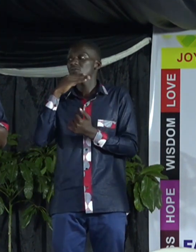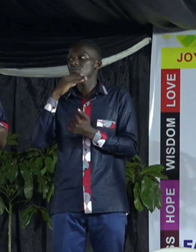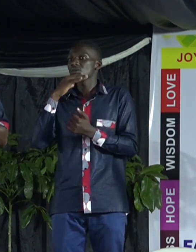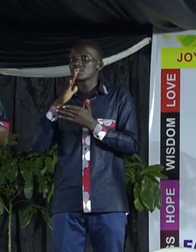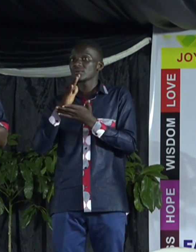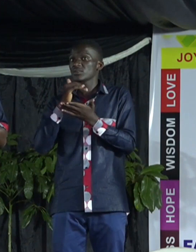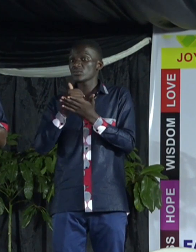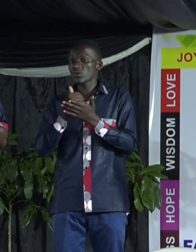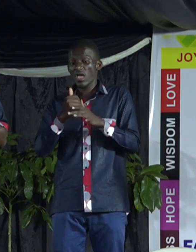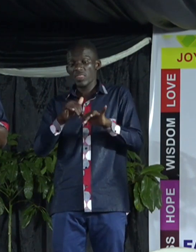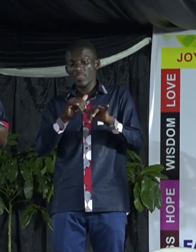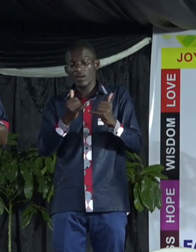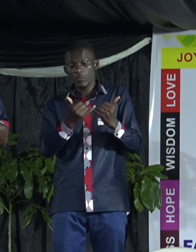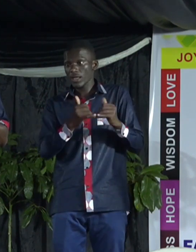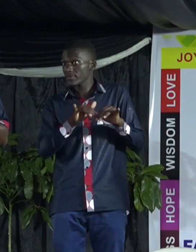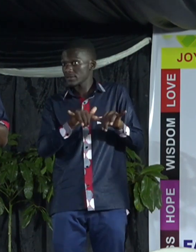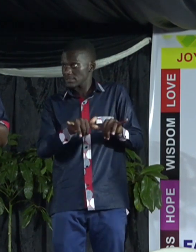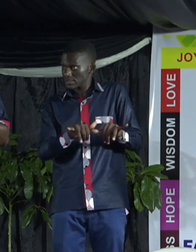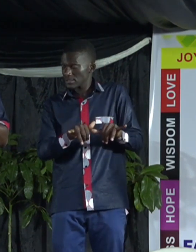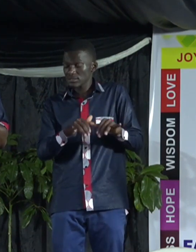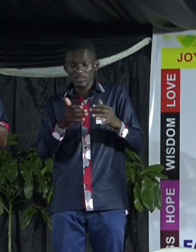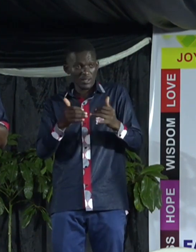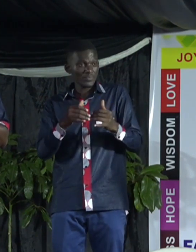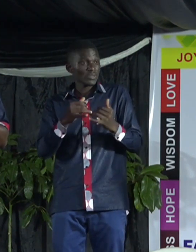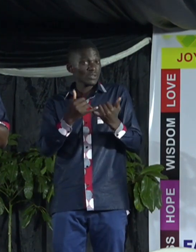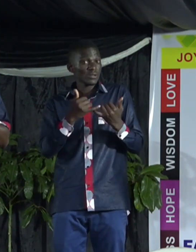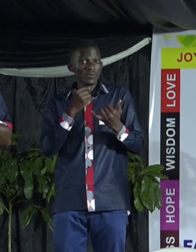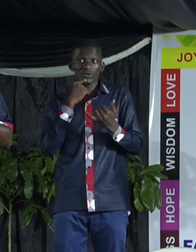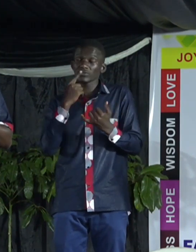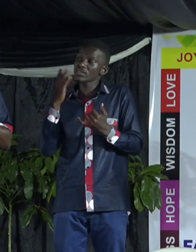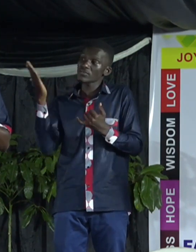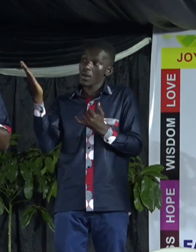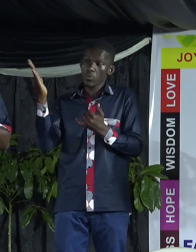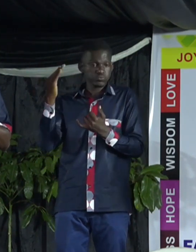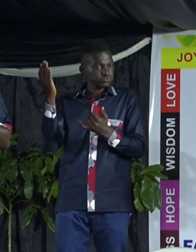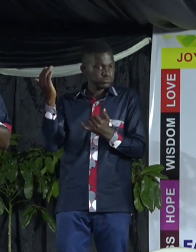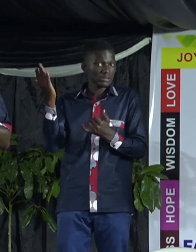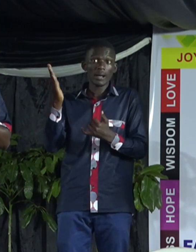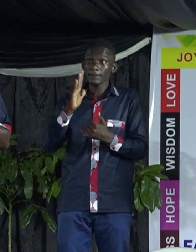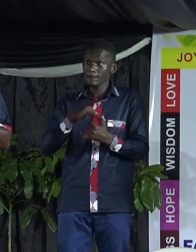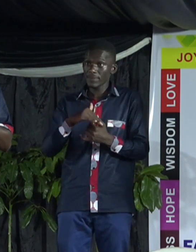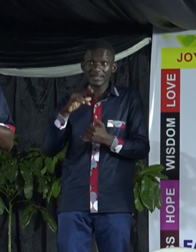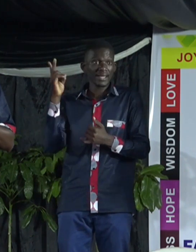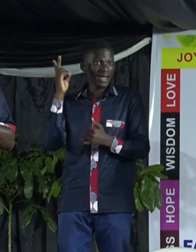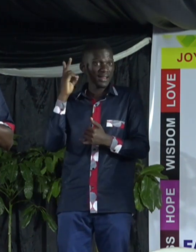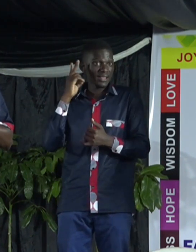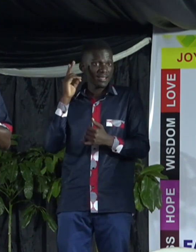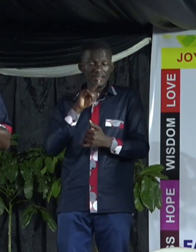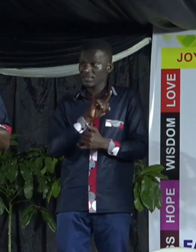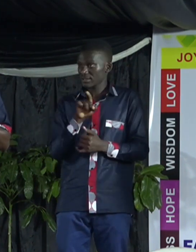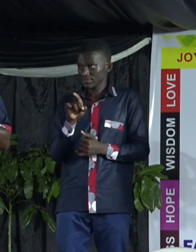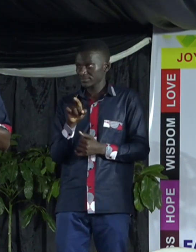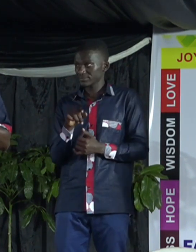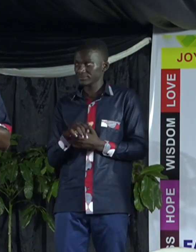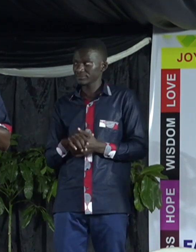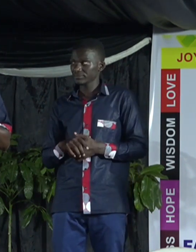wife that called him. Mchalawe na mkamba komao. And the wife told him, please come back. Jango ulirize bino. Come and